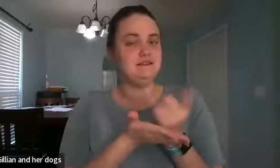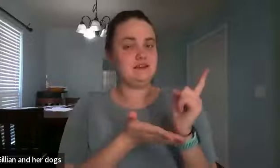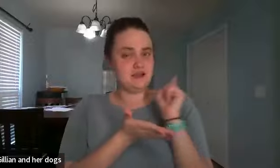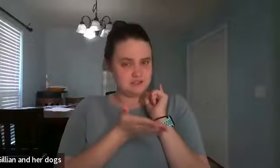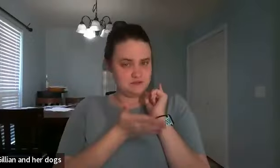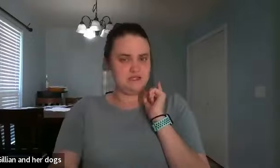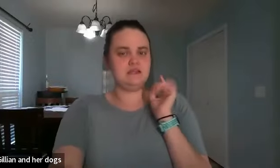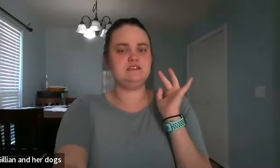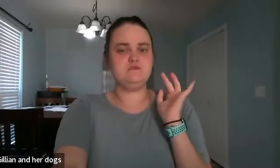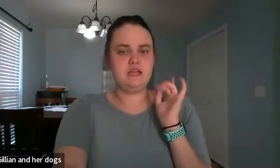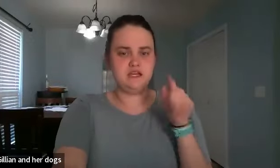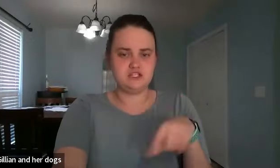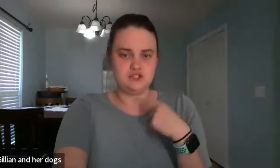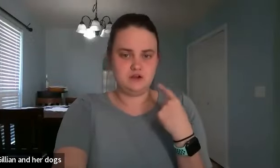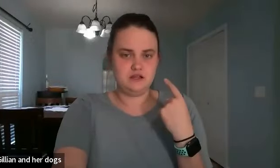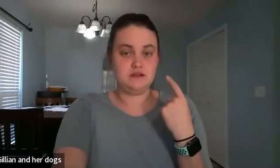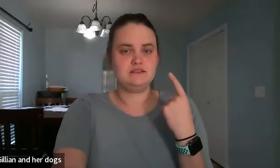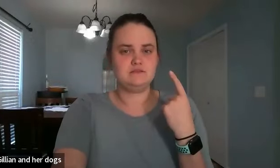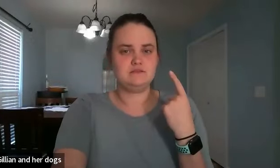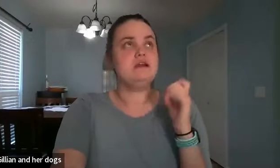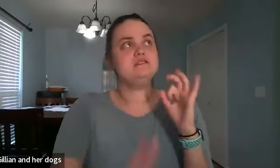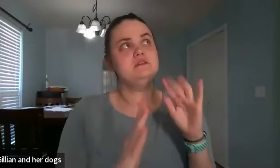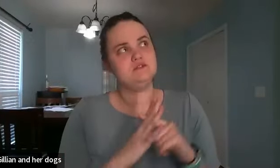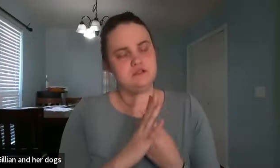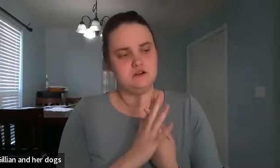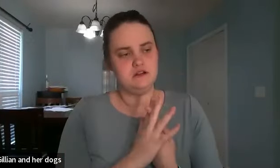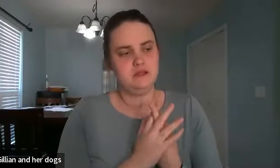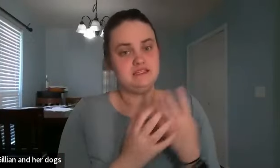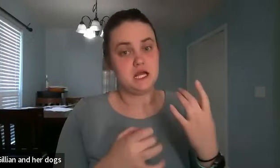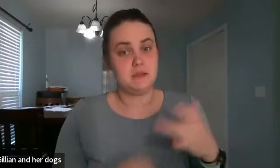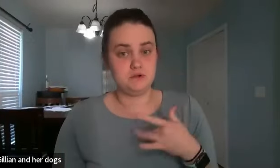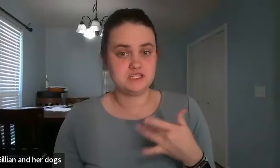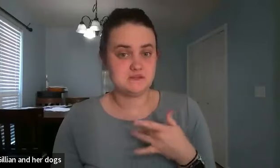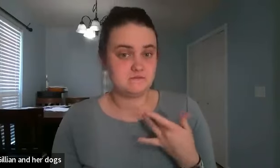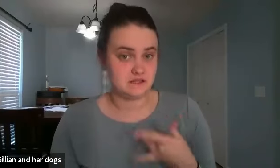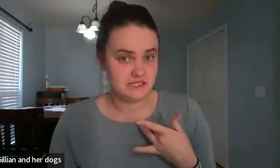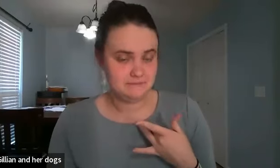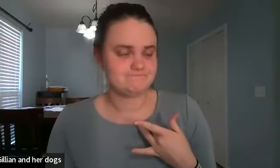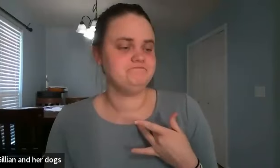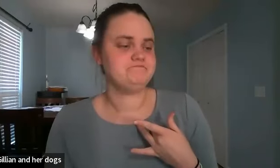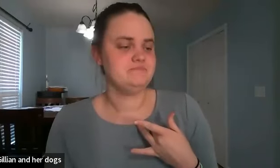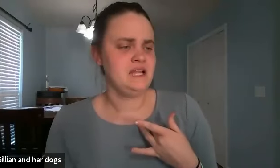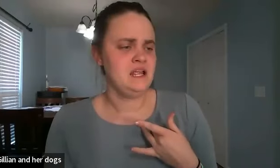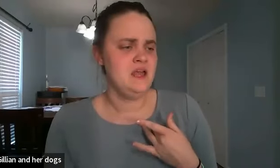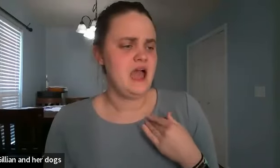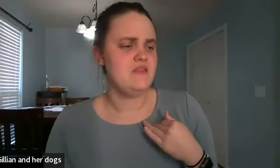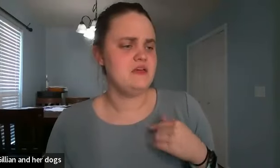did last week is we had started, I guess we had sort of started. We had done emotions and feeling. And then